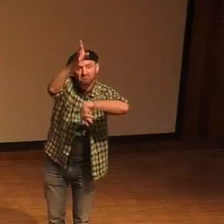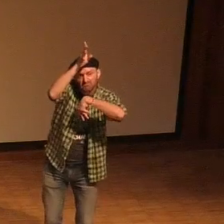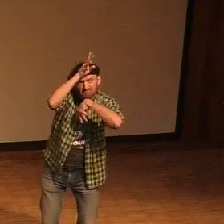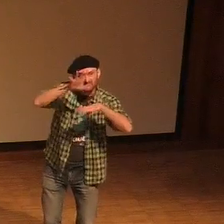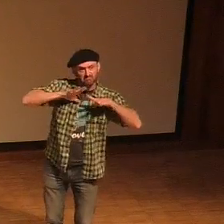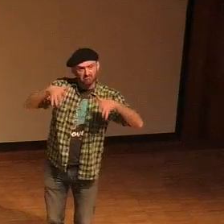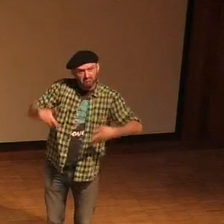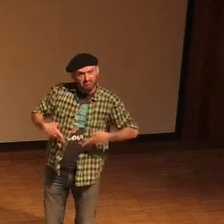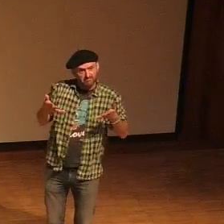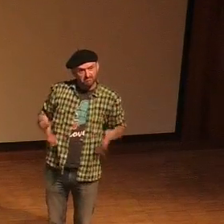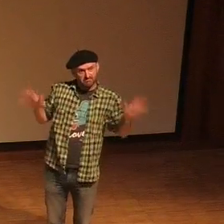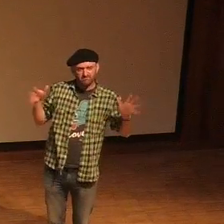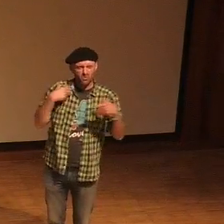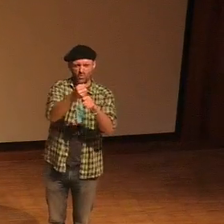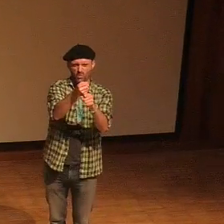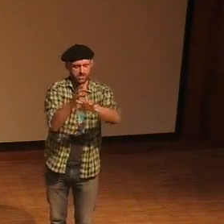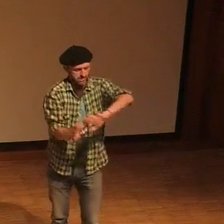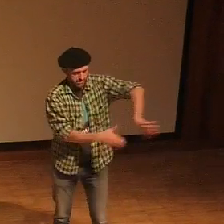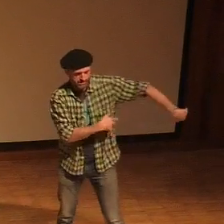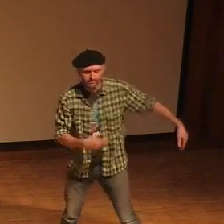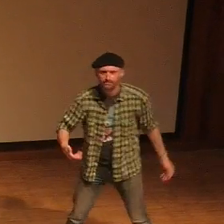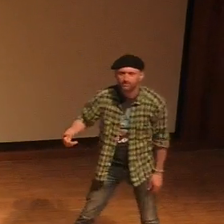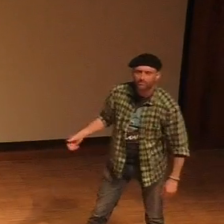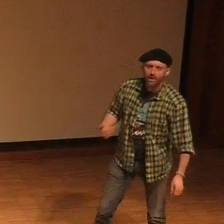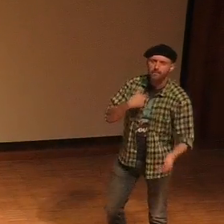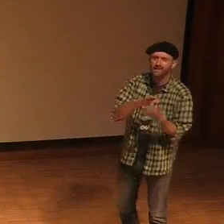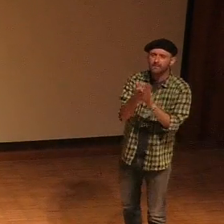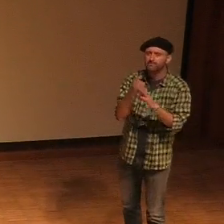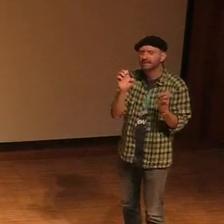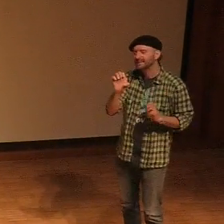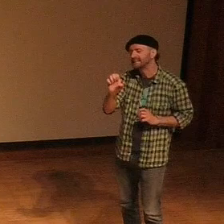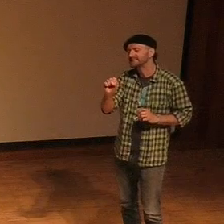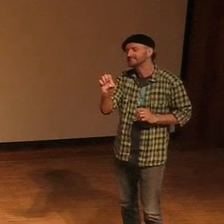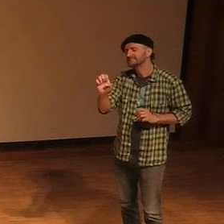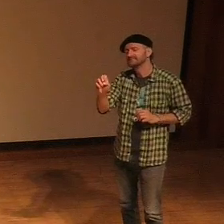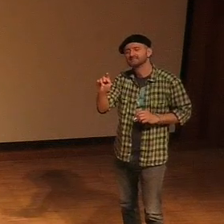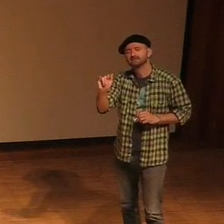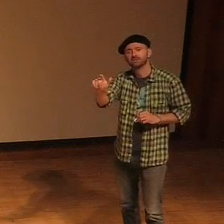So don't worry about the body parts right now and the signs for those. I'm just going to become